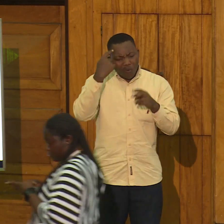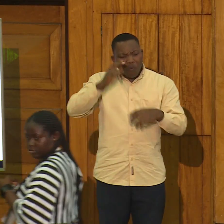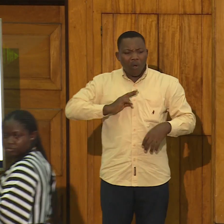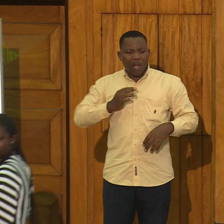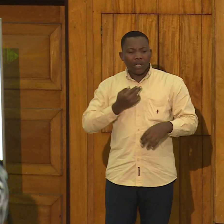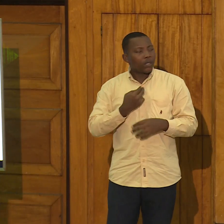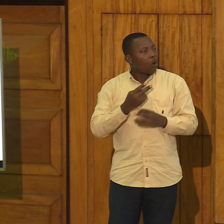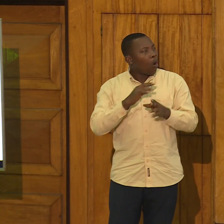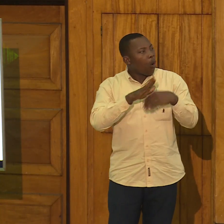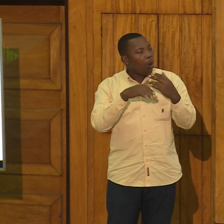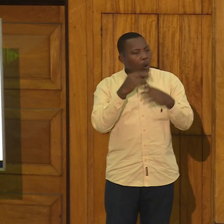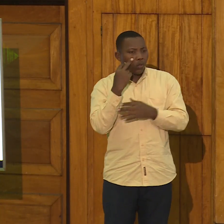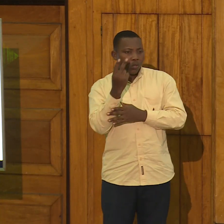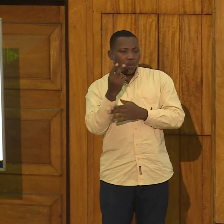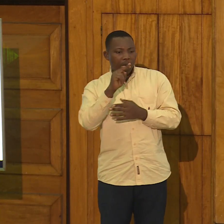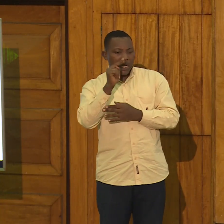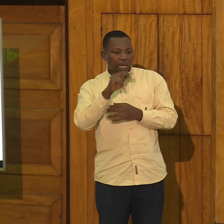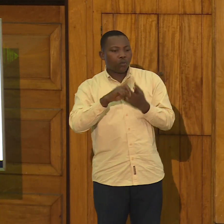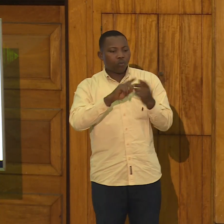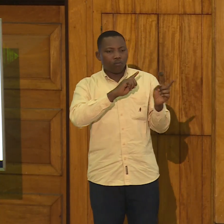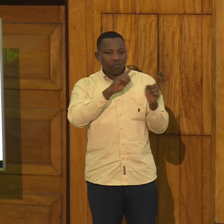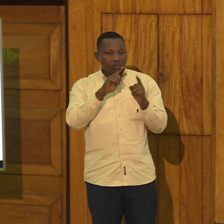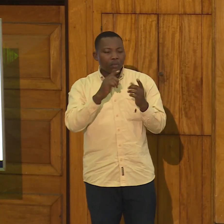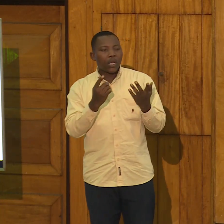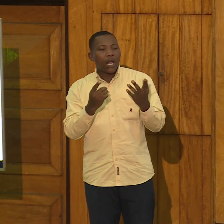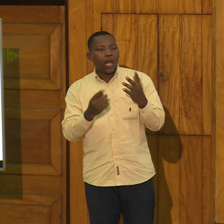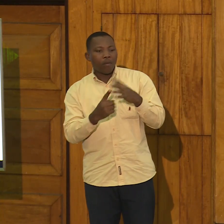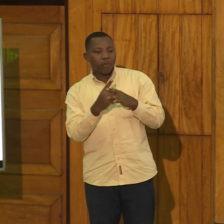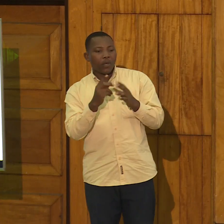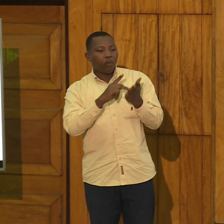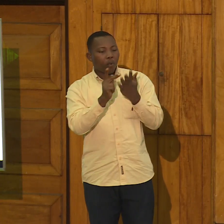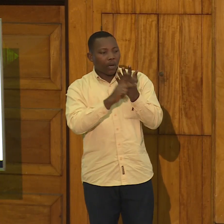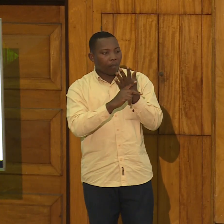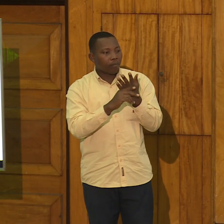really saw the need for us to come up with a program like the brother to brother.